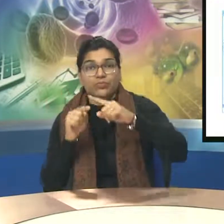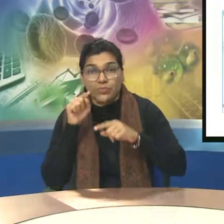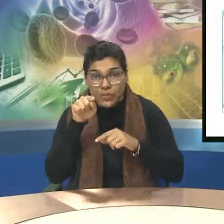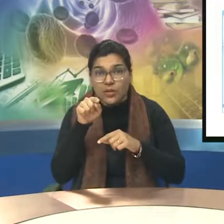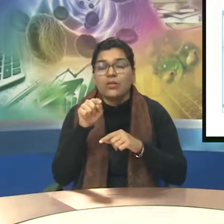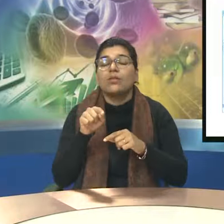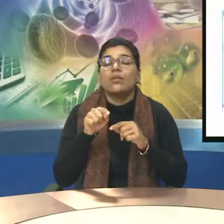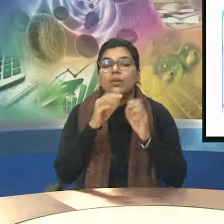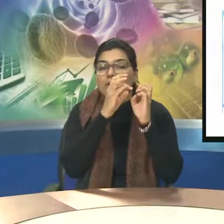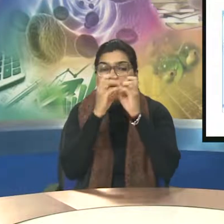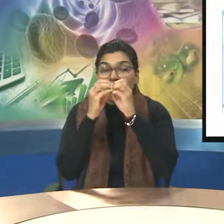highlight,